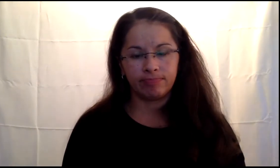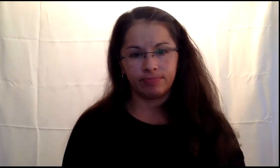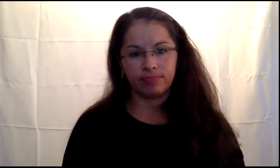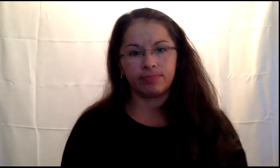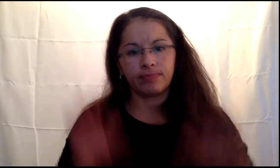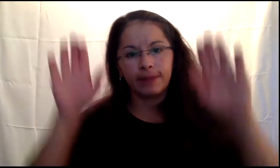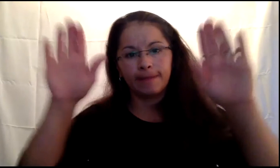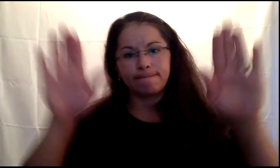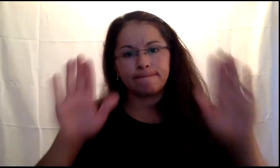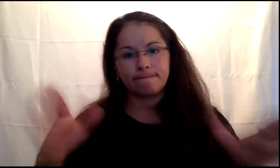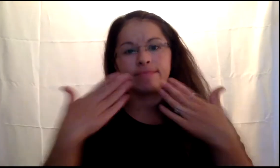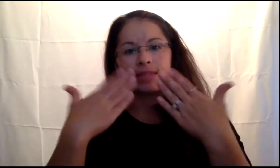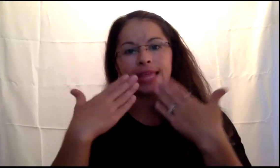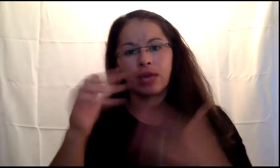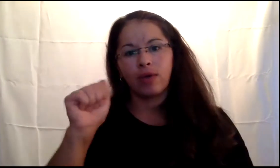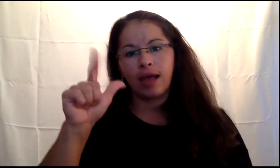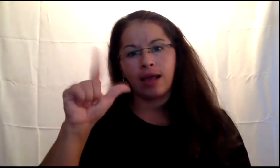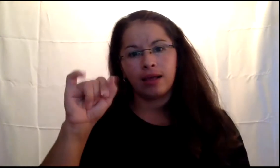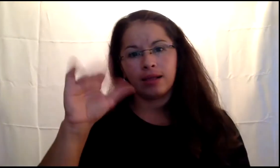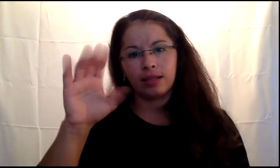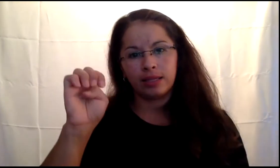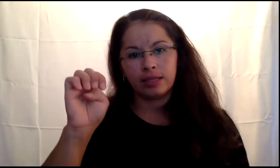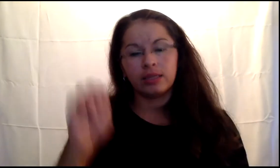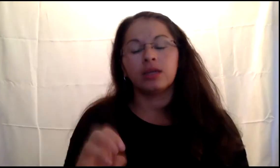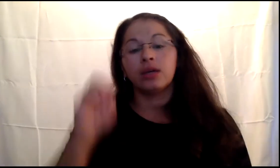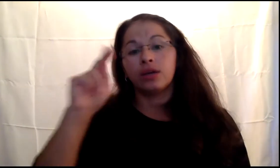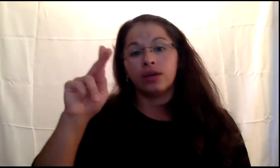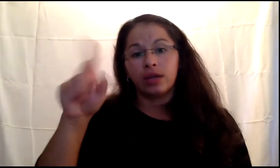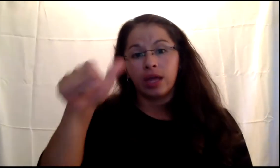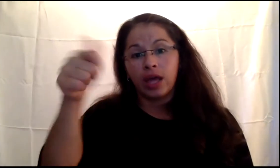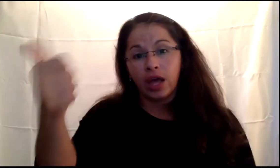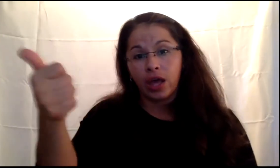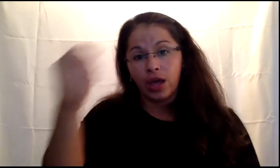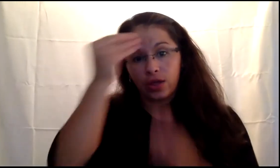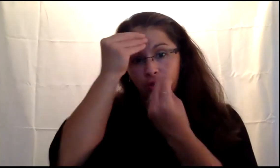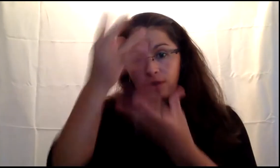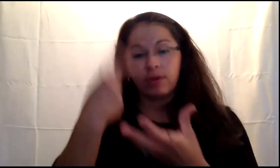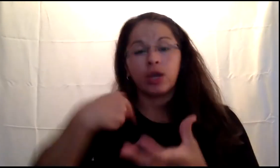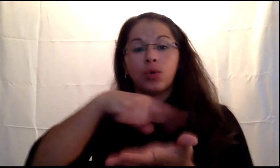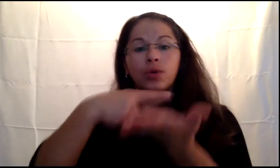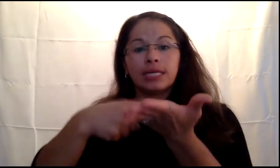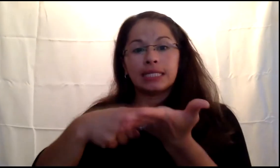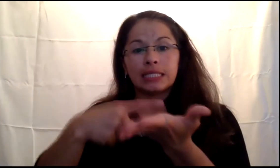Another piece that we touched on the other day that I think might be of interest is, I know that some of you all have thoughts